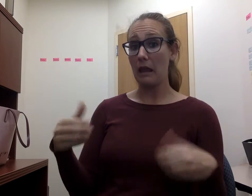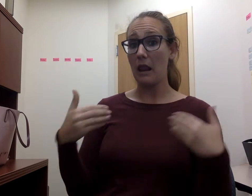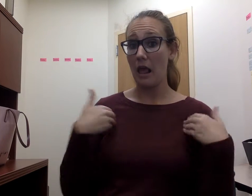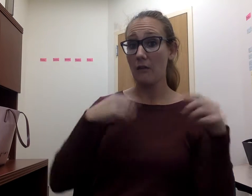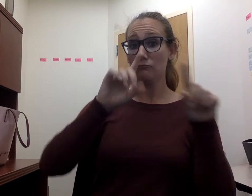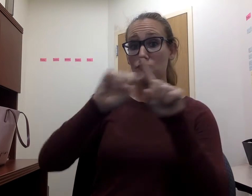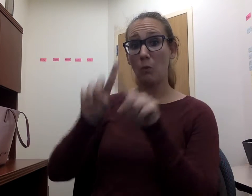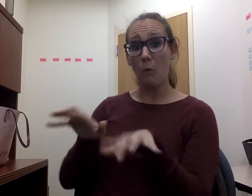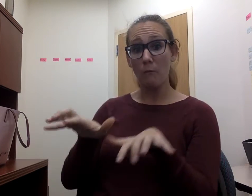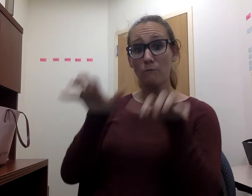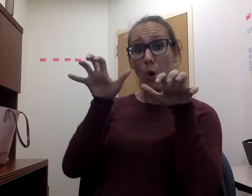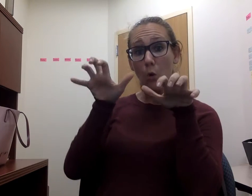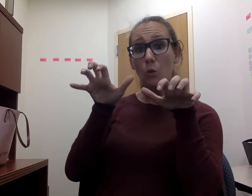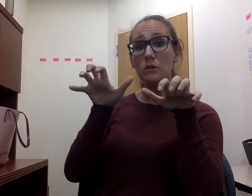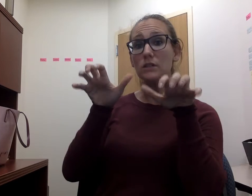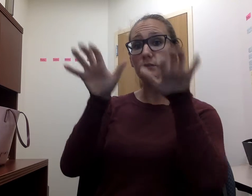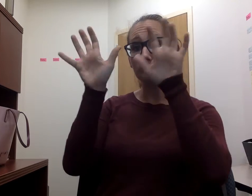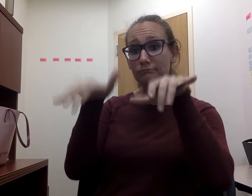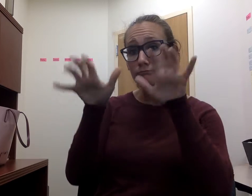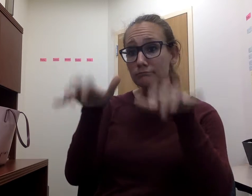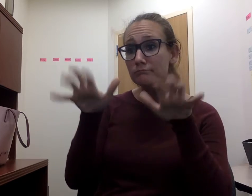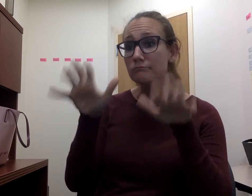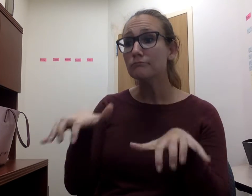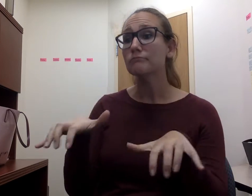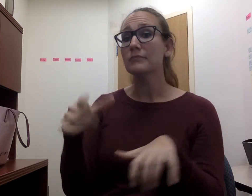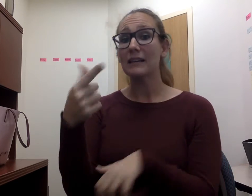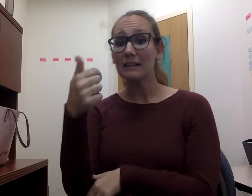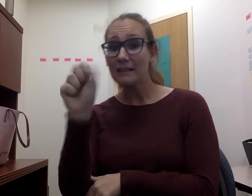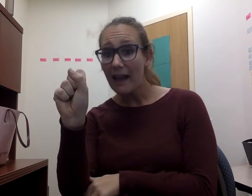and mist, falling water in gas or vapor form.